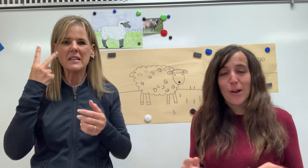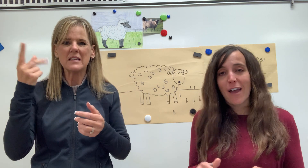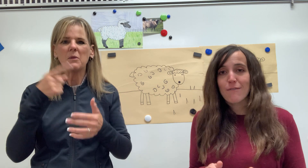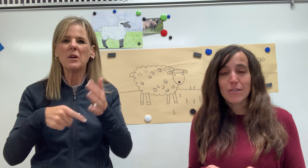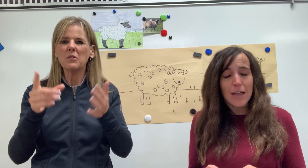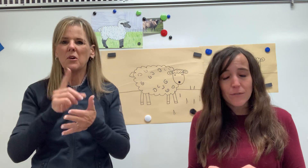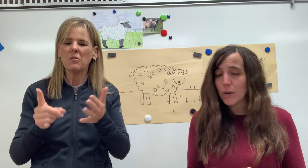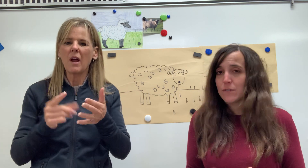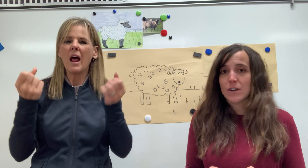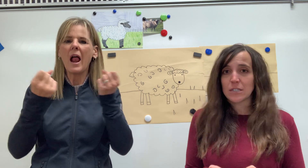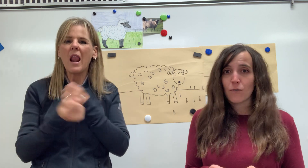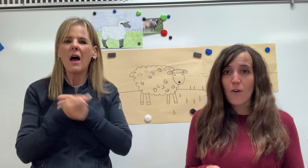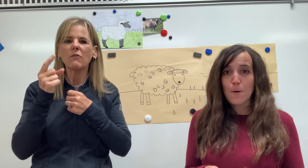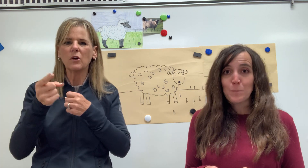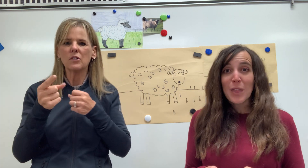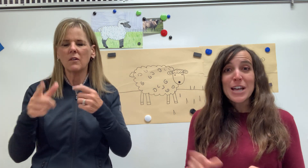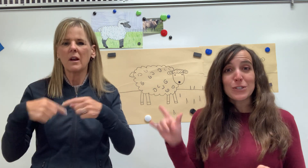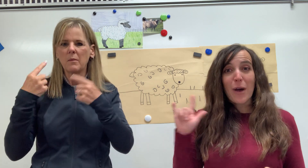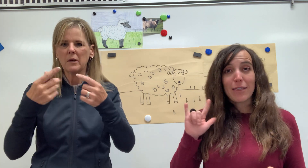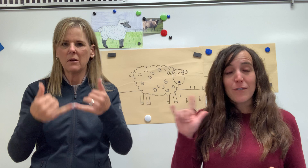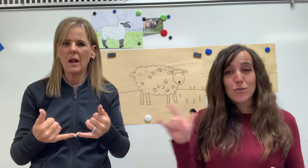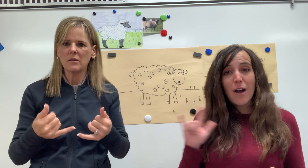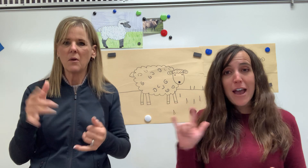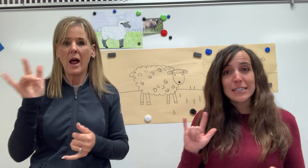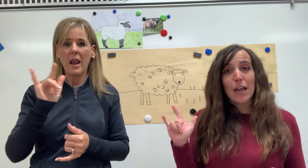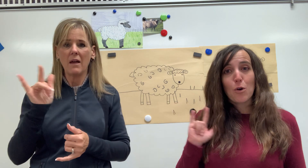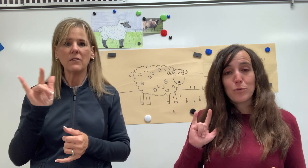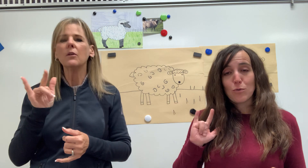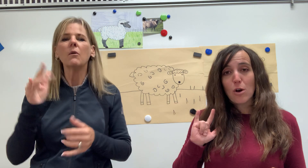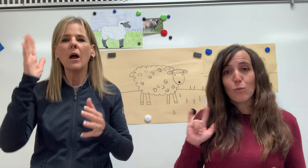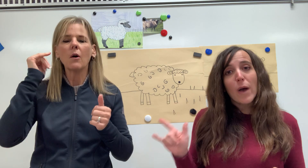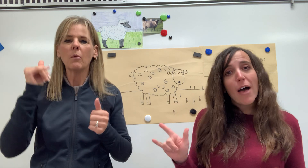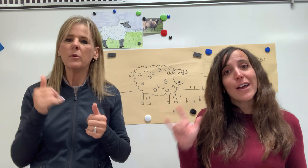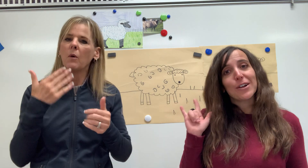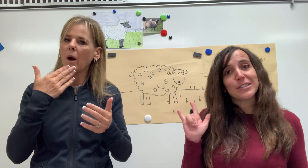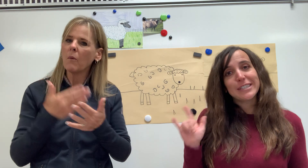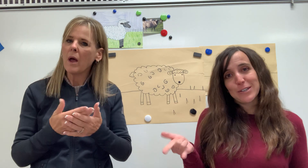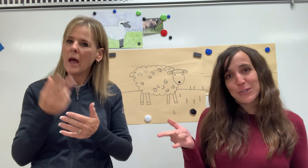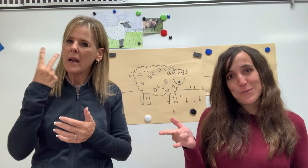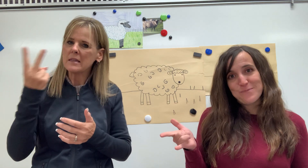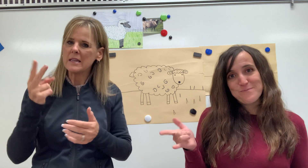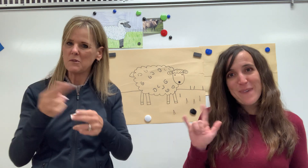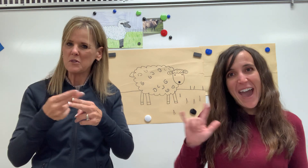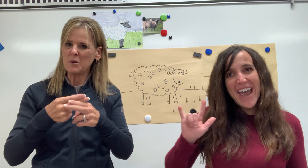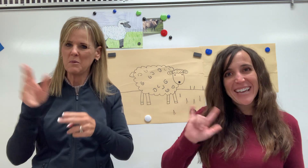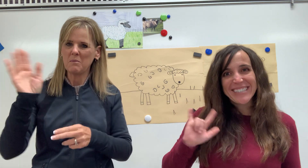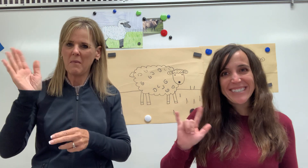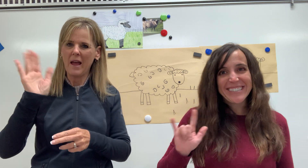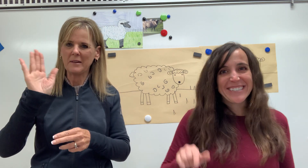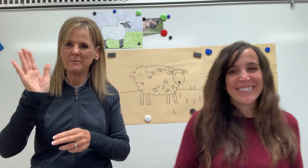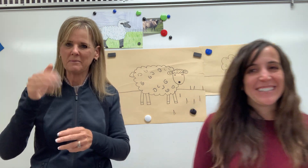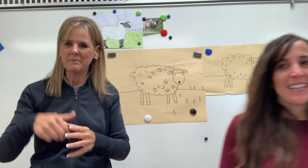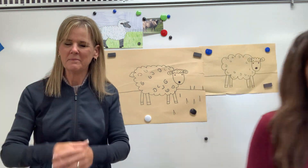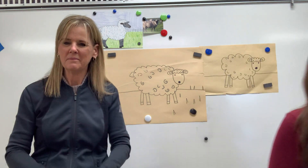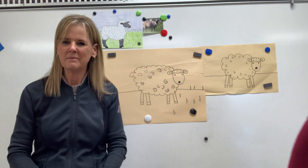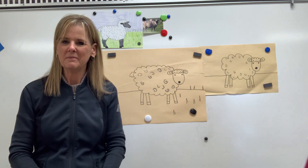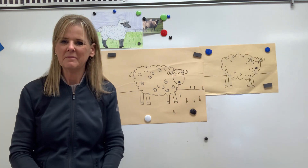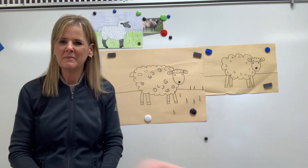what you're drawing. I've loved what you've done so far. So I love you guys. I hope you are well, and I'll see you soon. Bye.